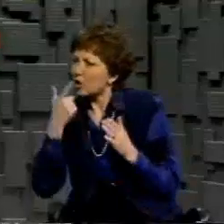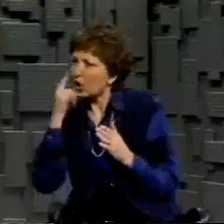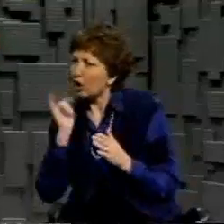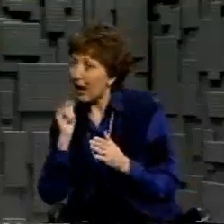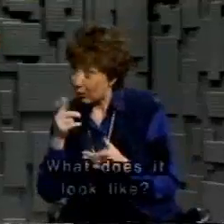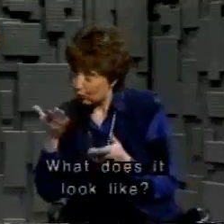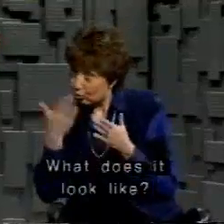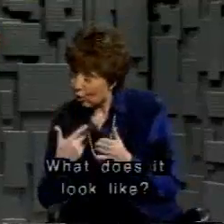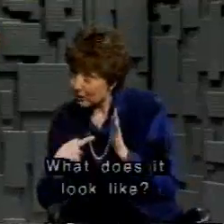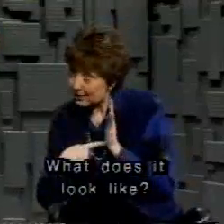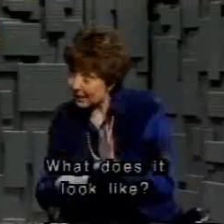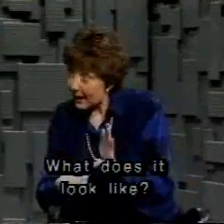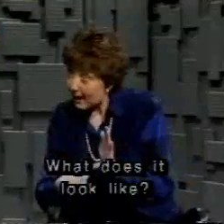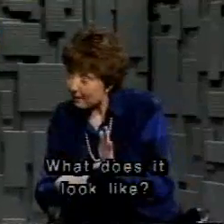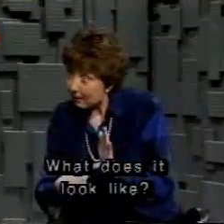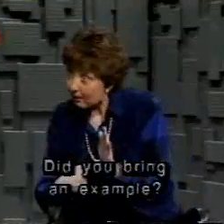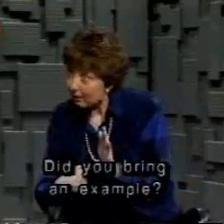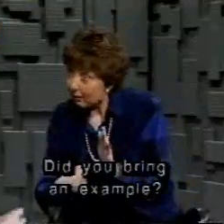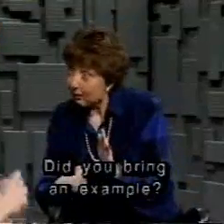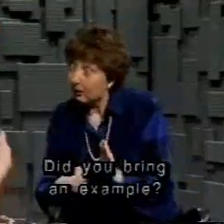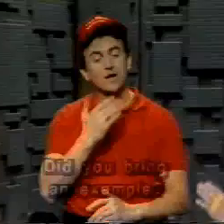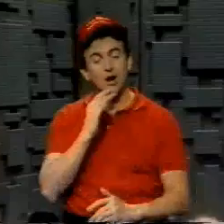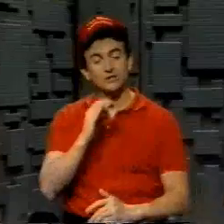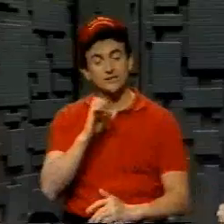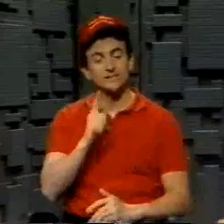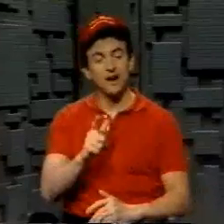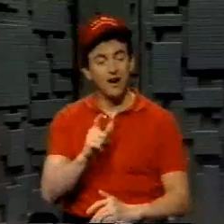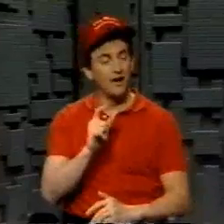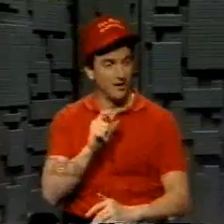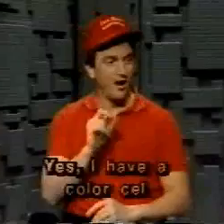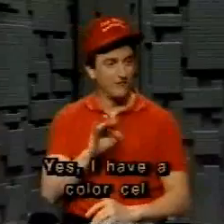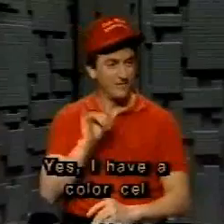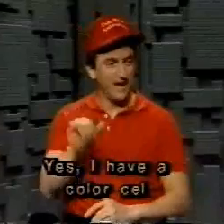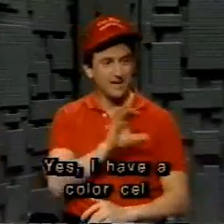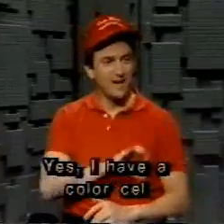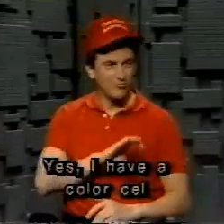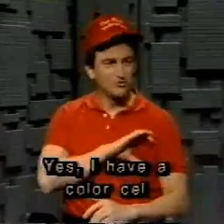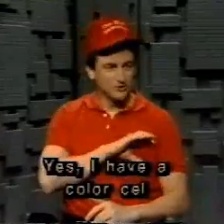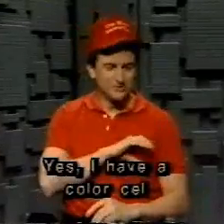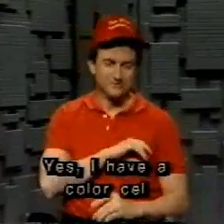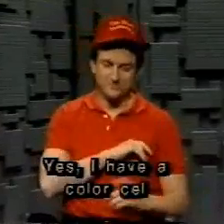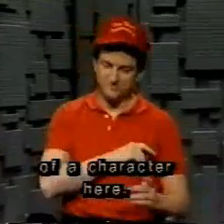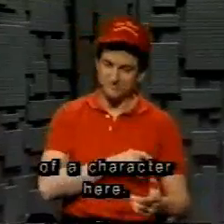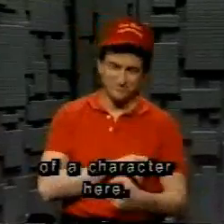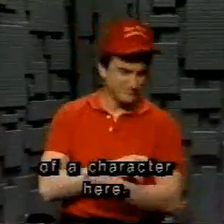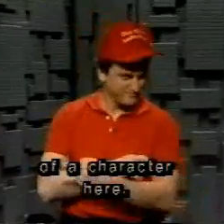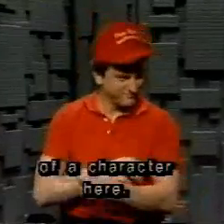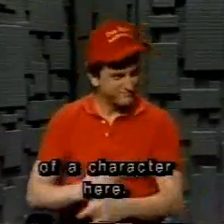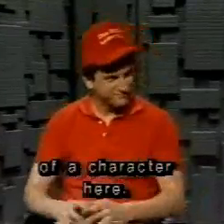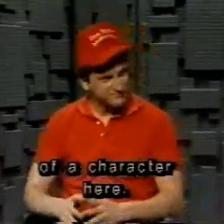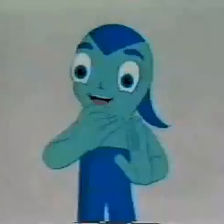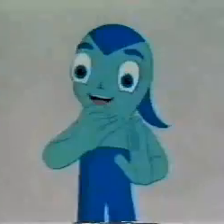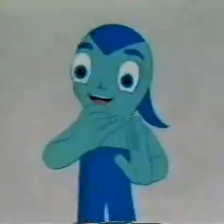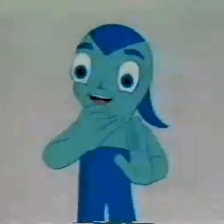What does it look like? Did you bring an example? Yes, I have a color cell of a character here.